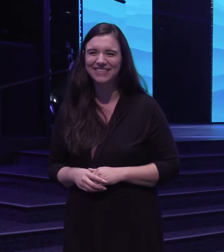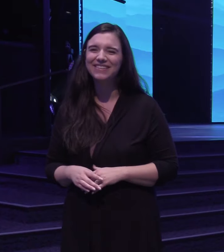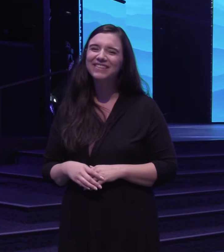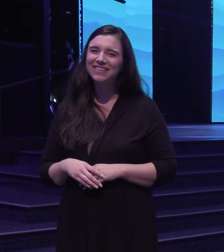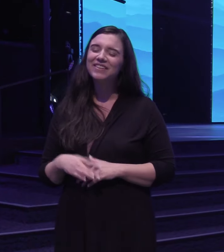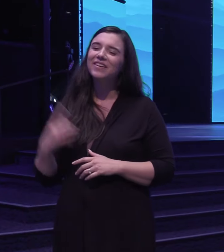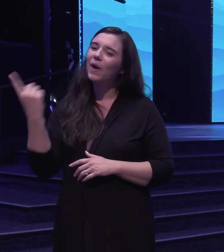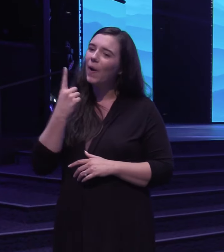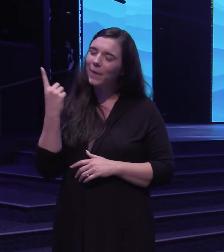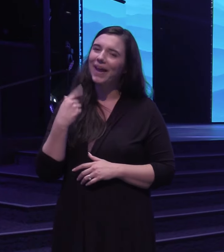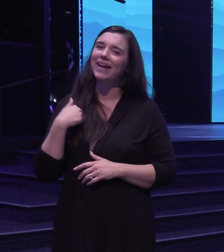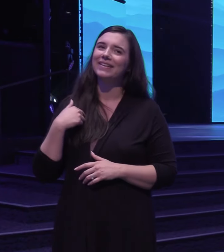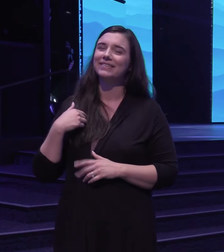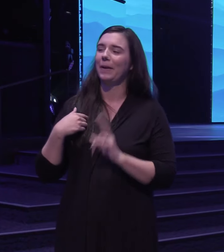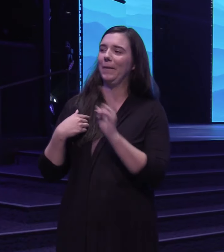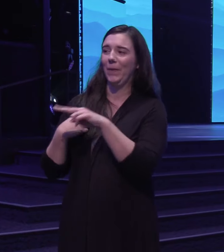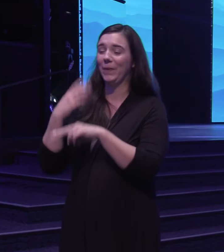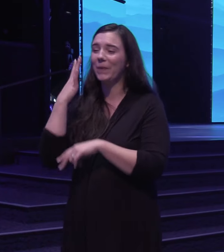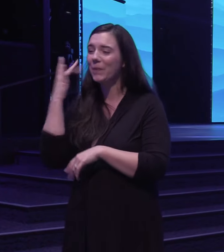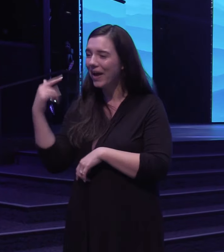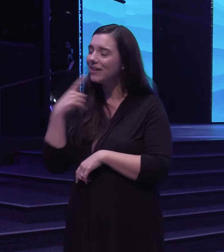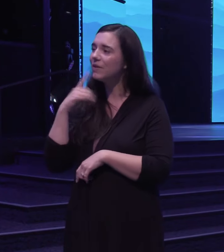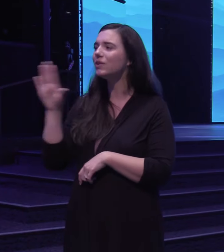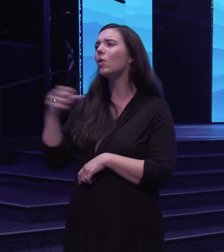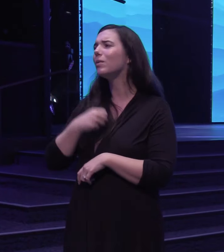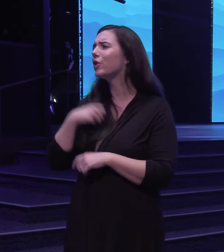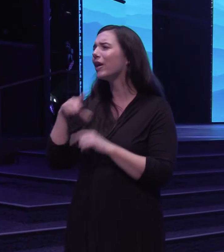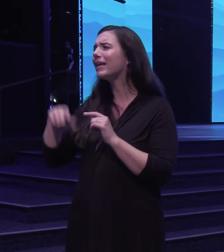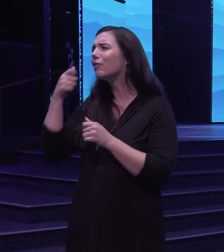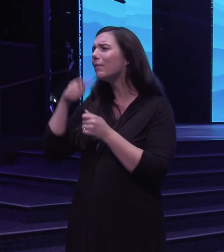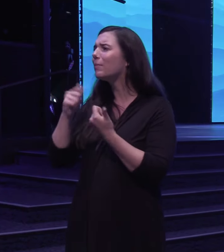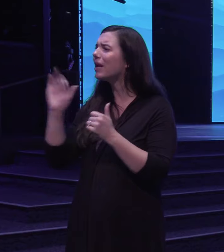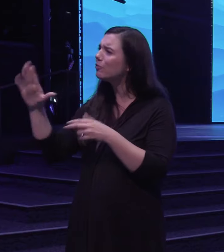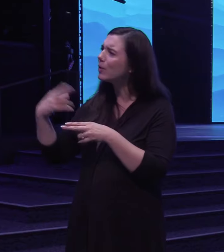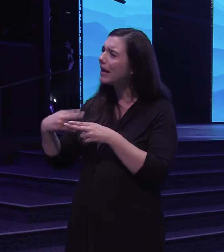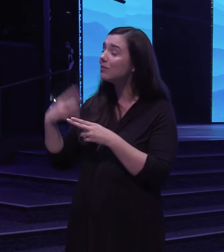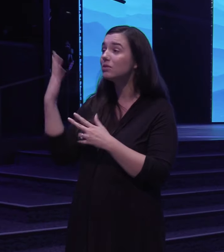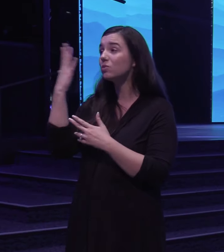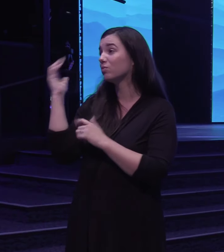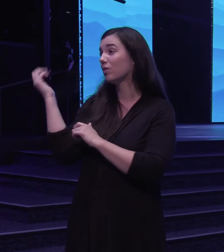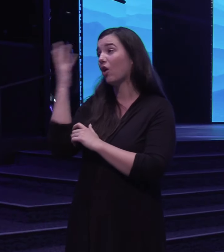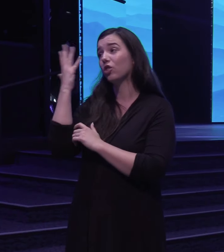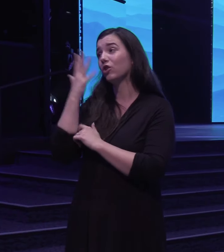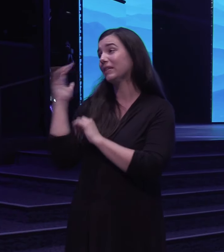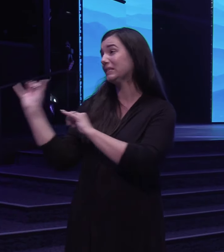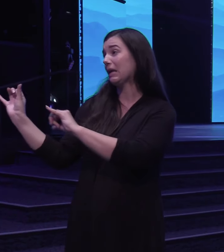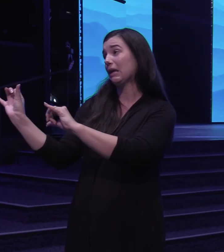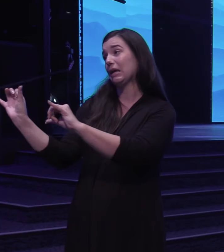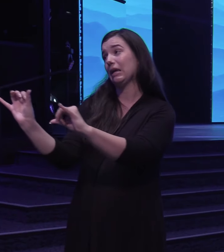But I always got back at them because I would say, I'm sorry, I can't remember any of your names because you all look alike.